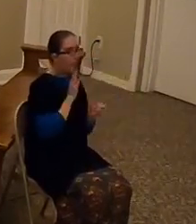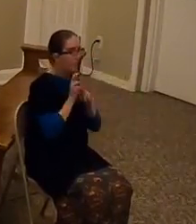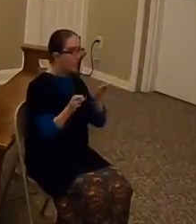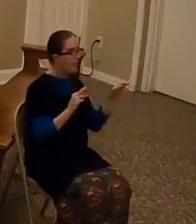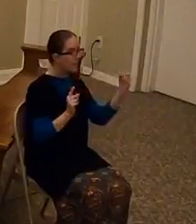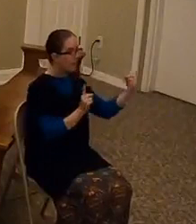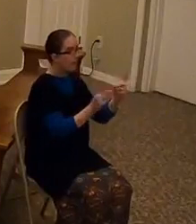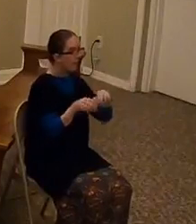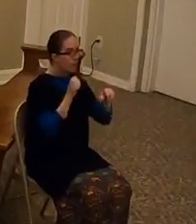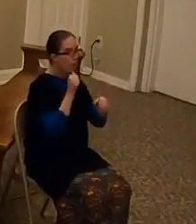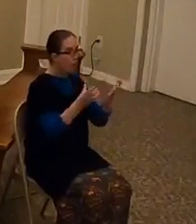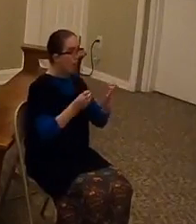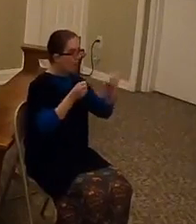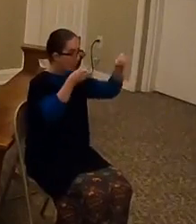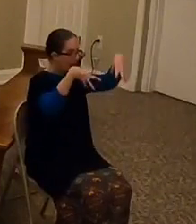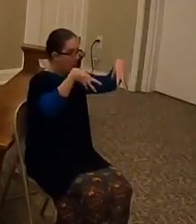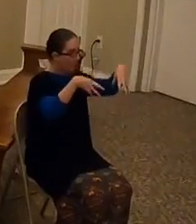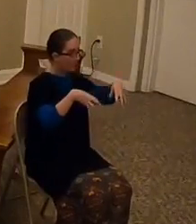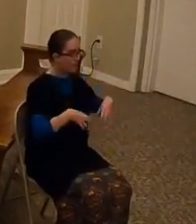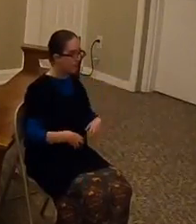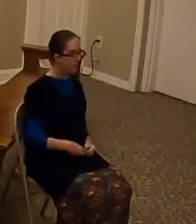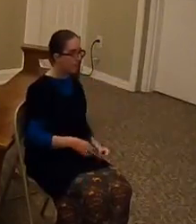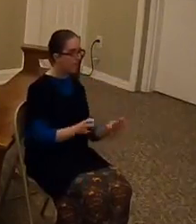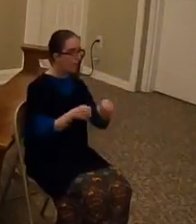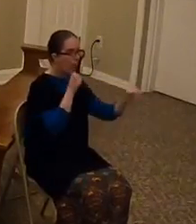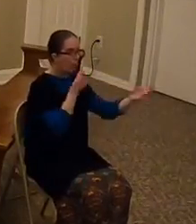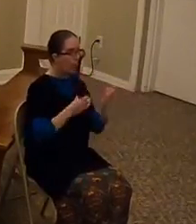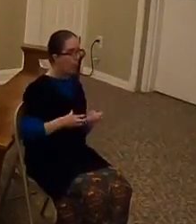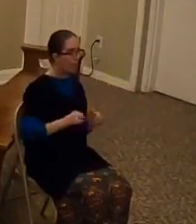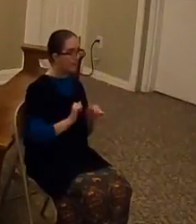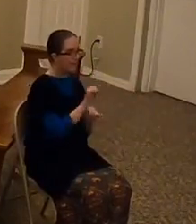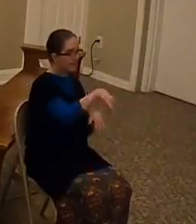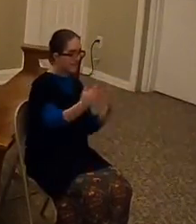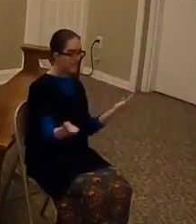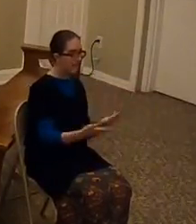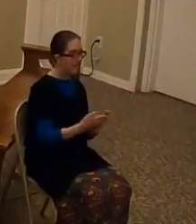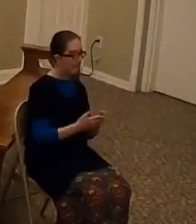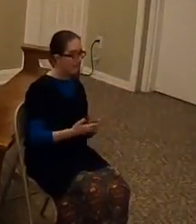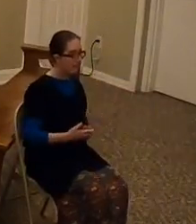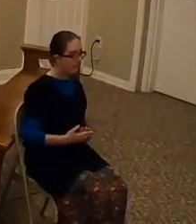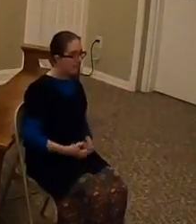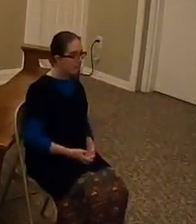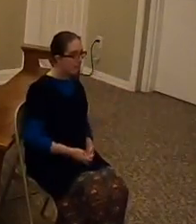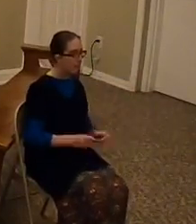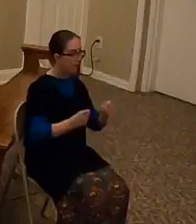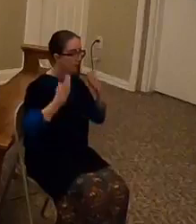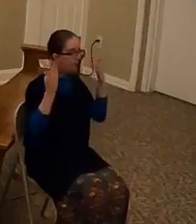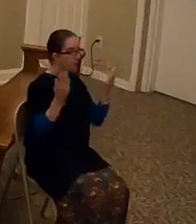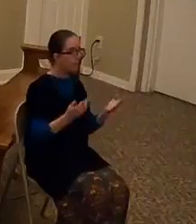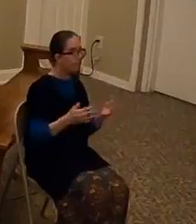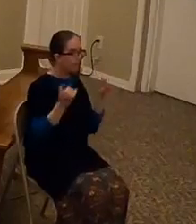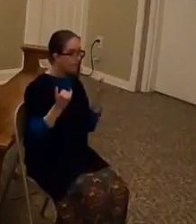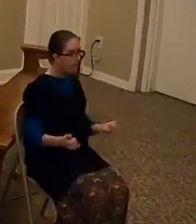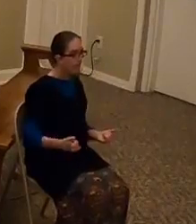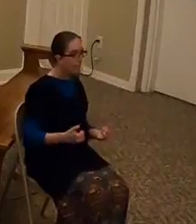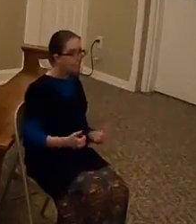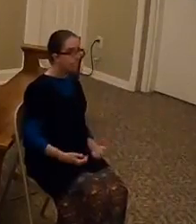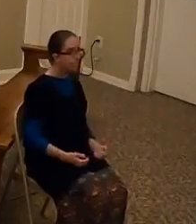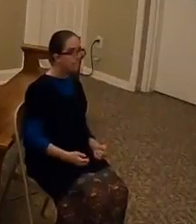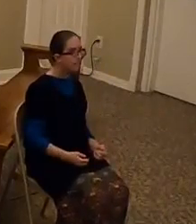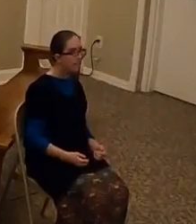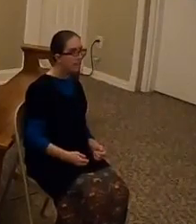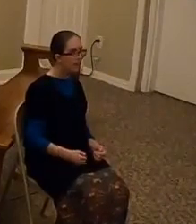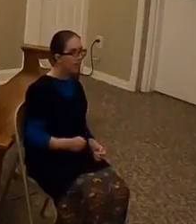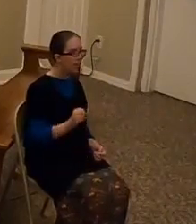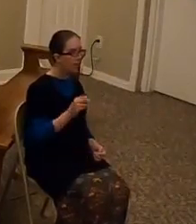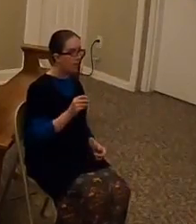ready to meet him. I don't want to be lost. I don't want to be left behind. Amen. Hallelujah. Now,